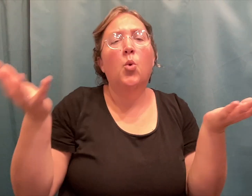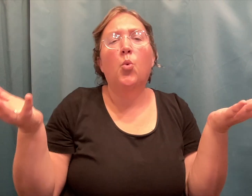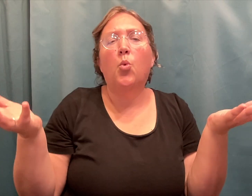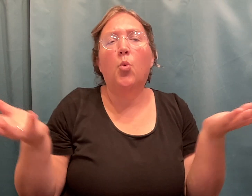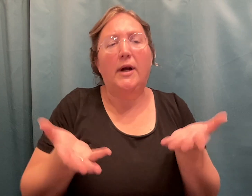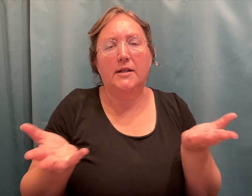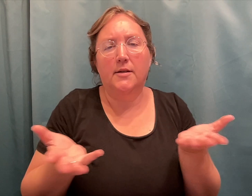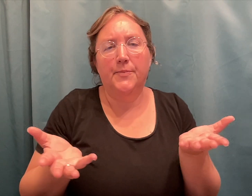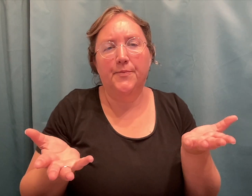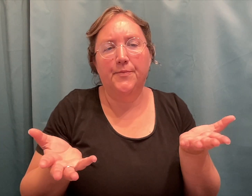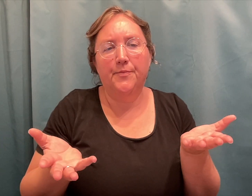what?